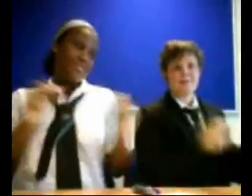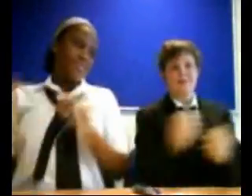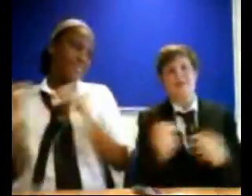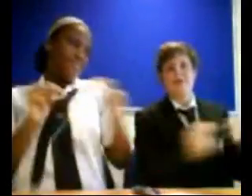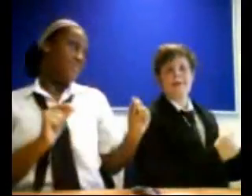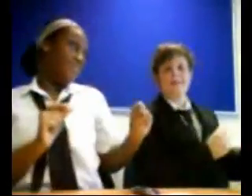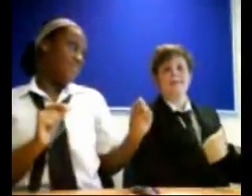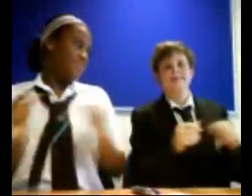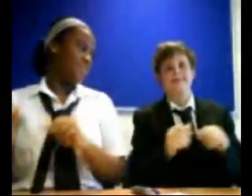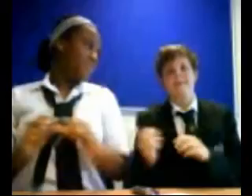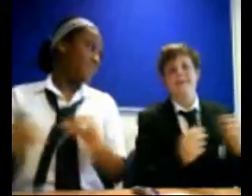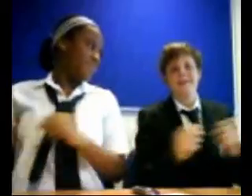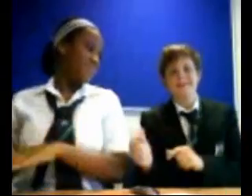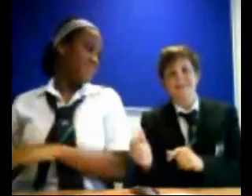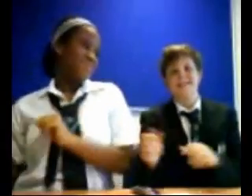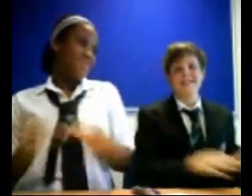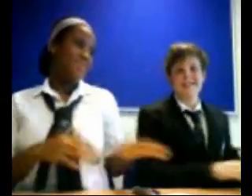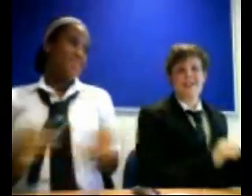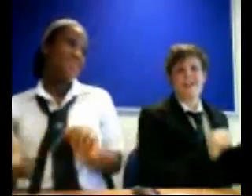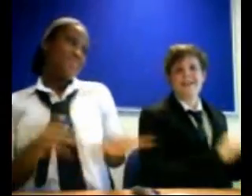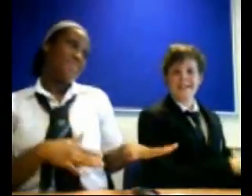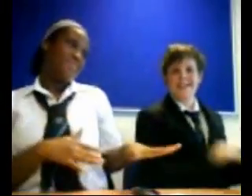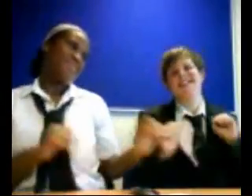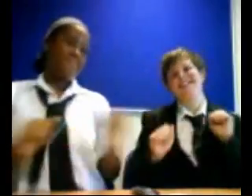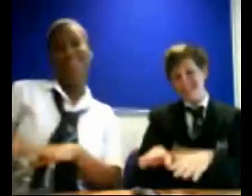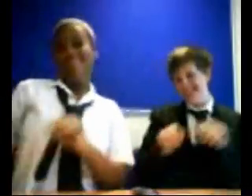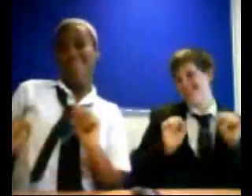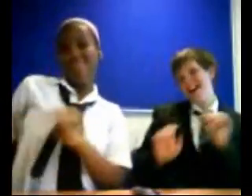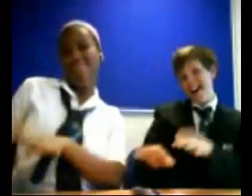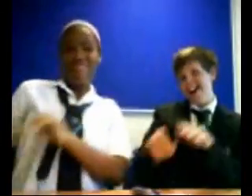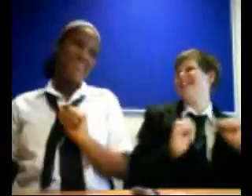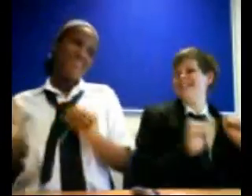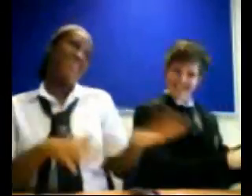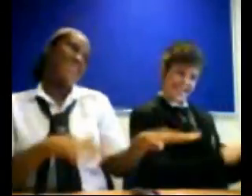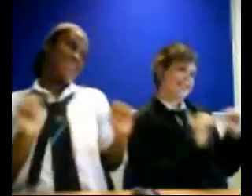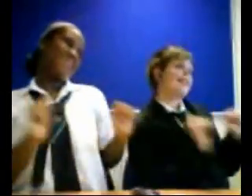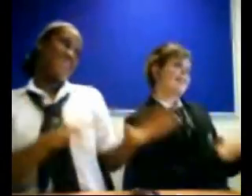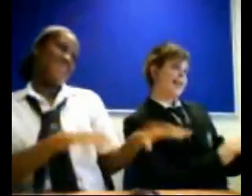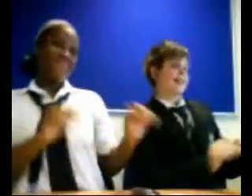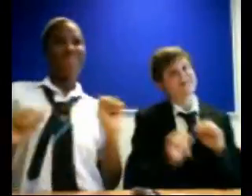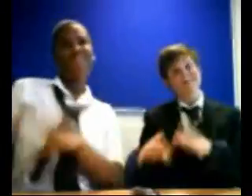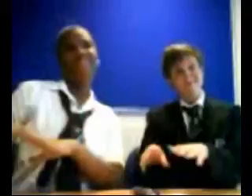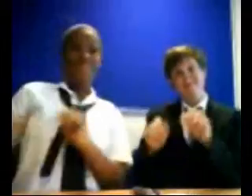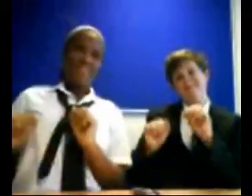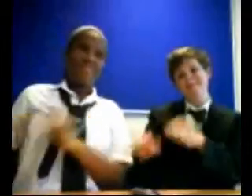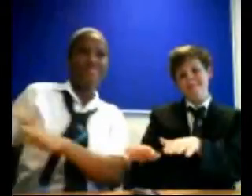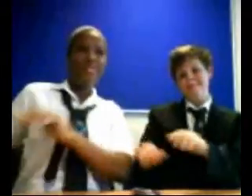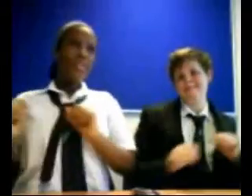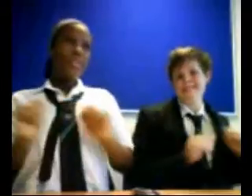I'm of you Every night Every time I close my eyes